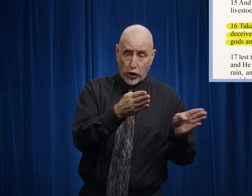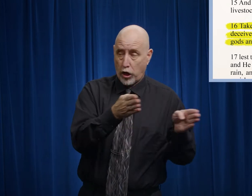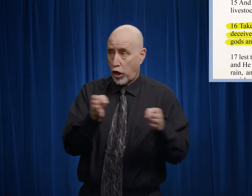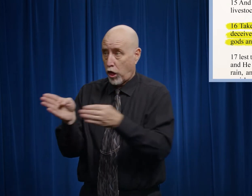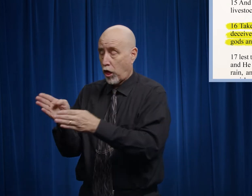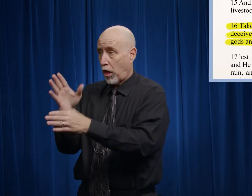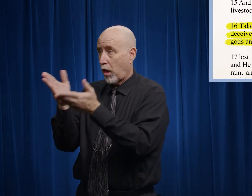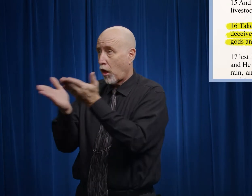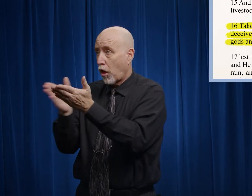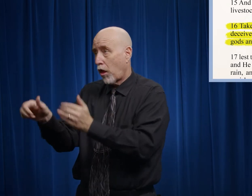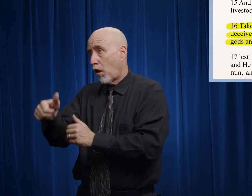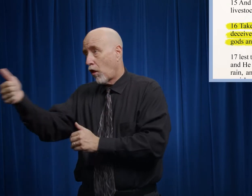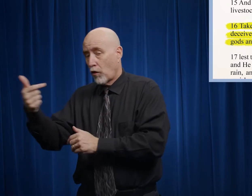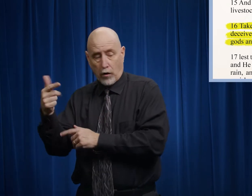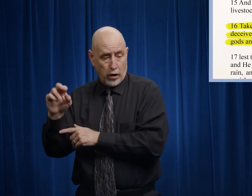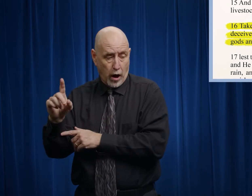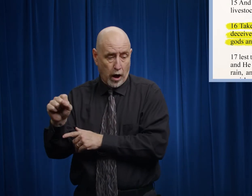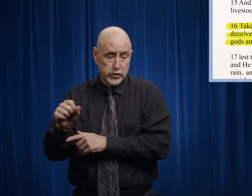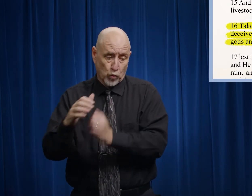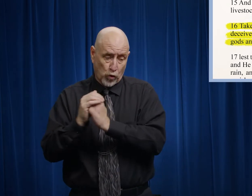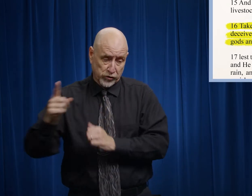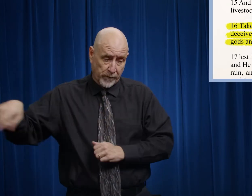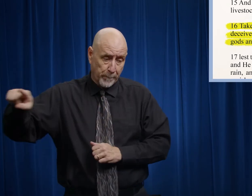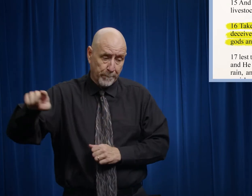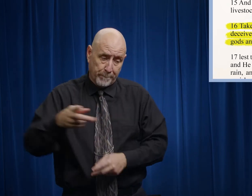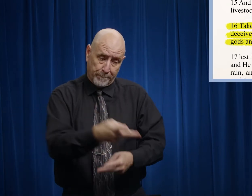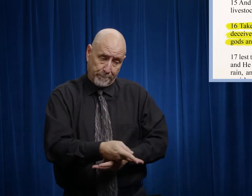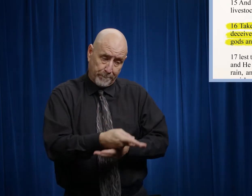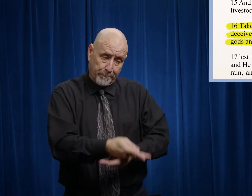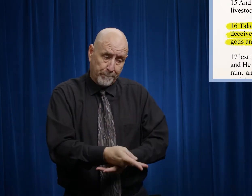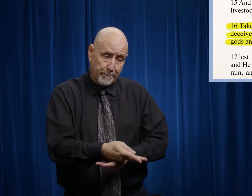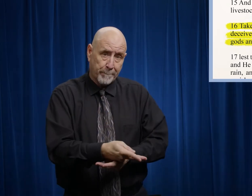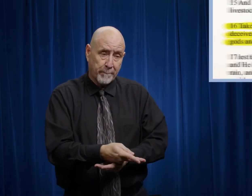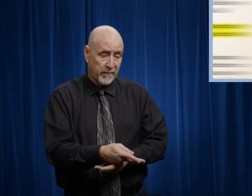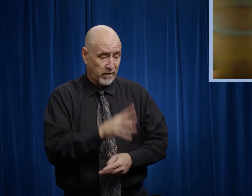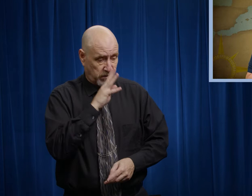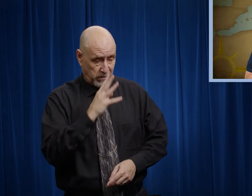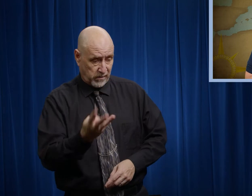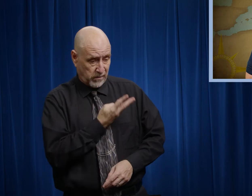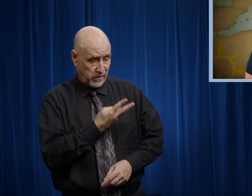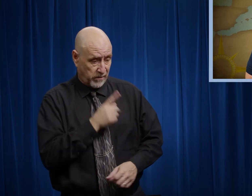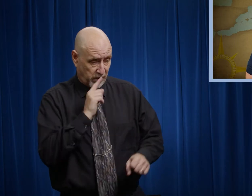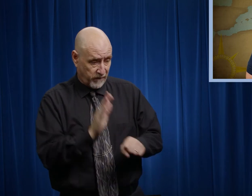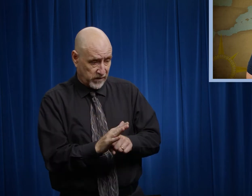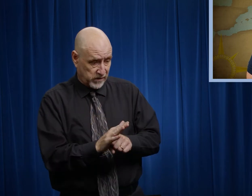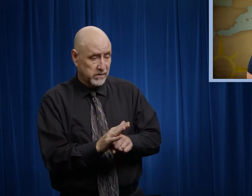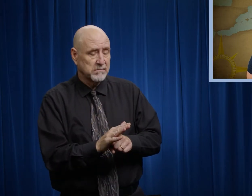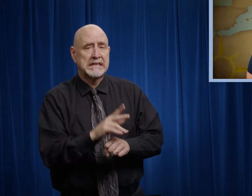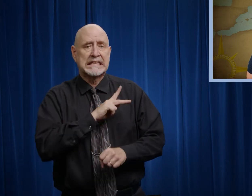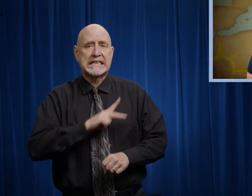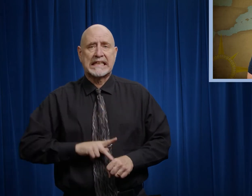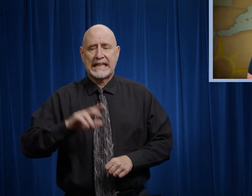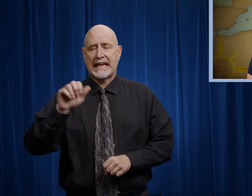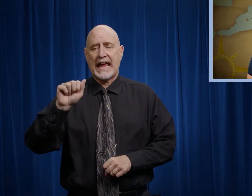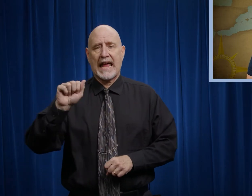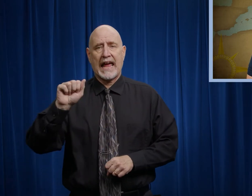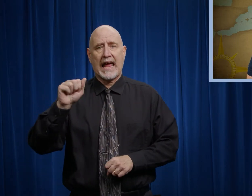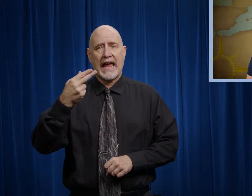turn aside and serve other gods and worship them. In utter disregard for the covenant, King Ahab of